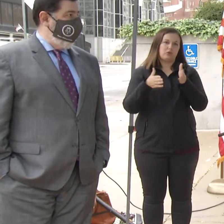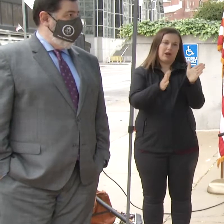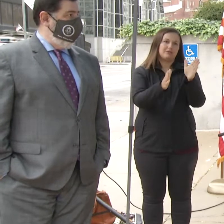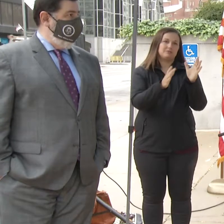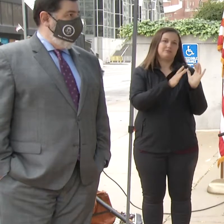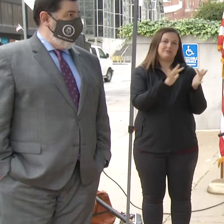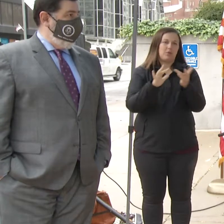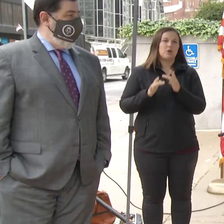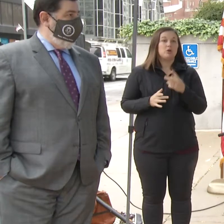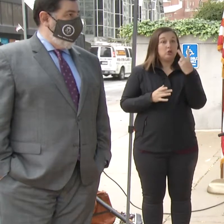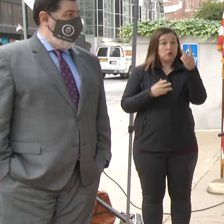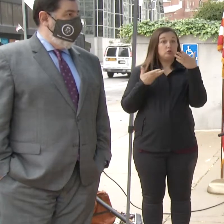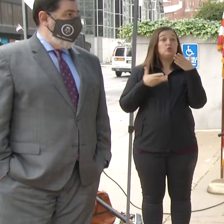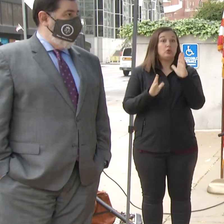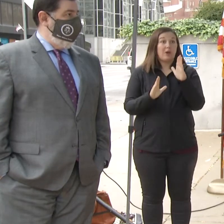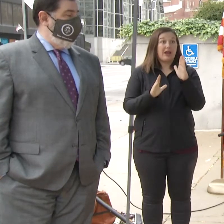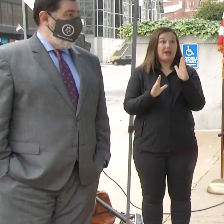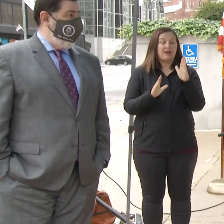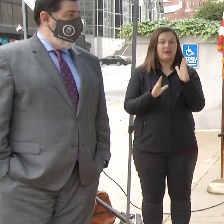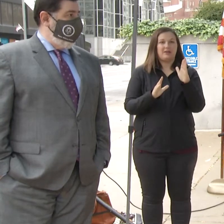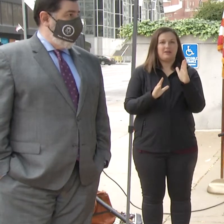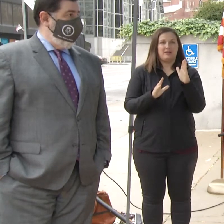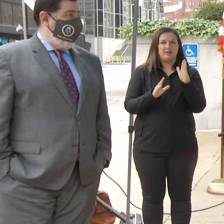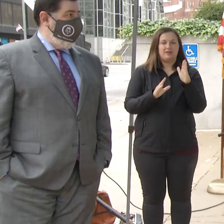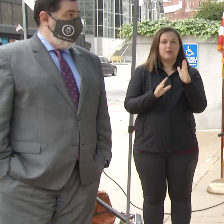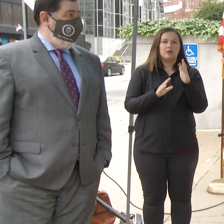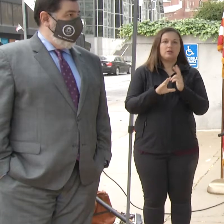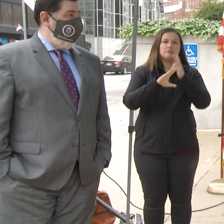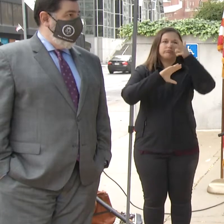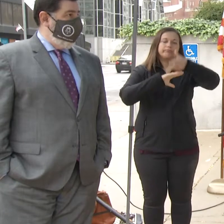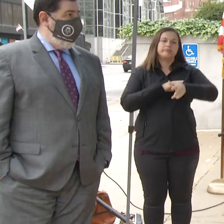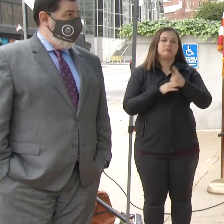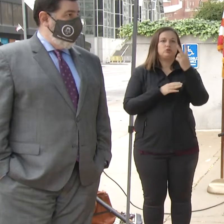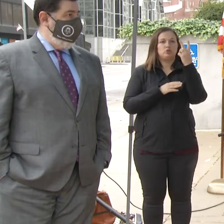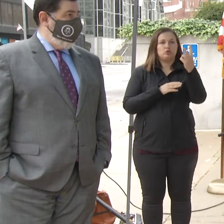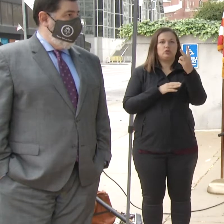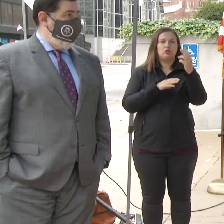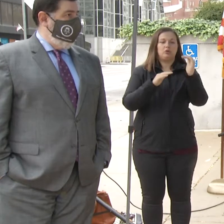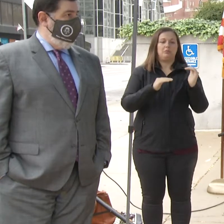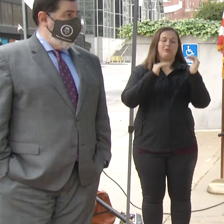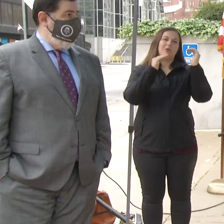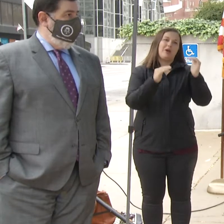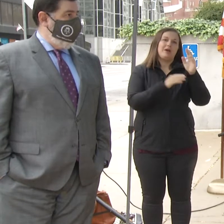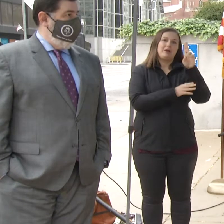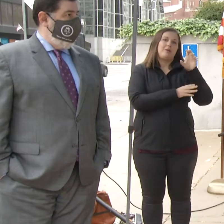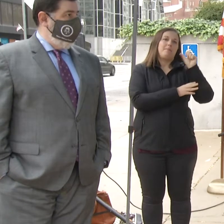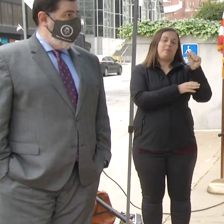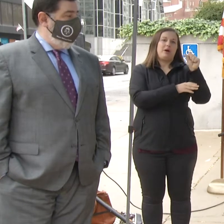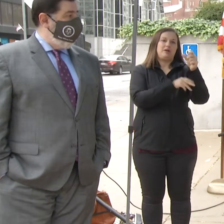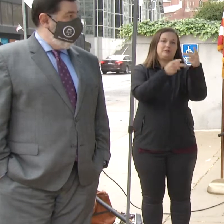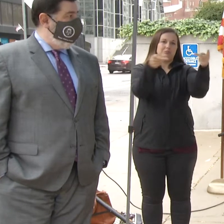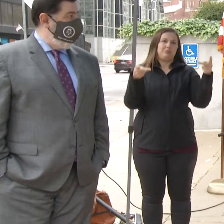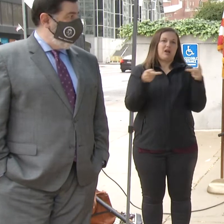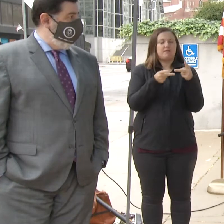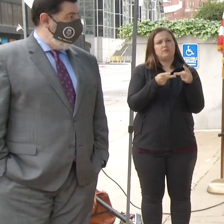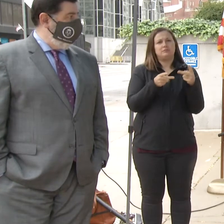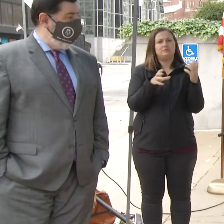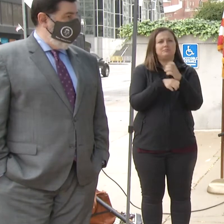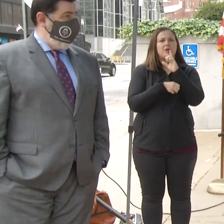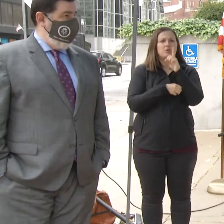track, and it goes over 2 raised bus platforms so that the roads are safer for pedestrians, transit